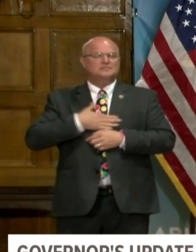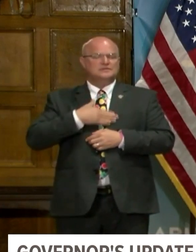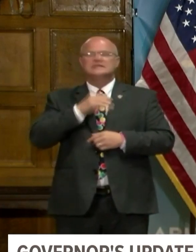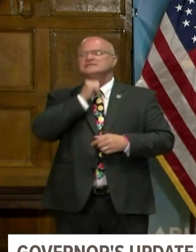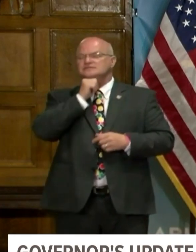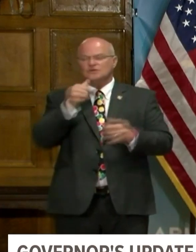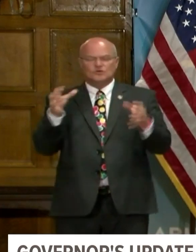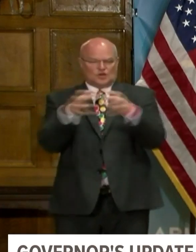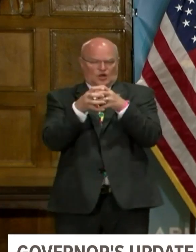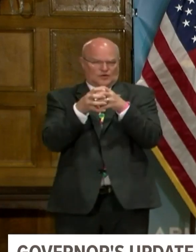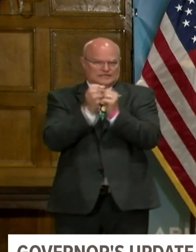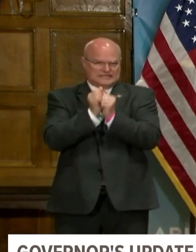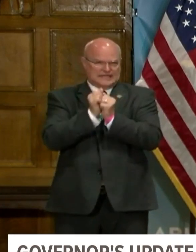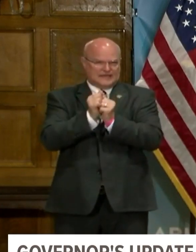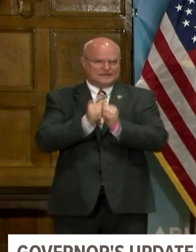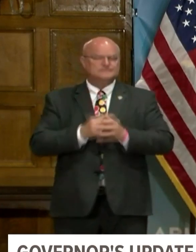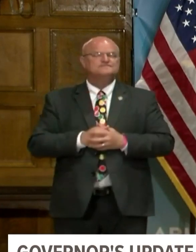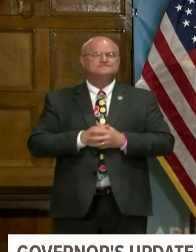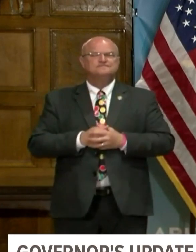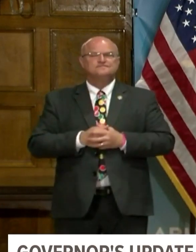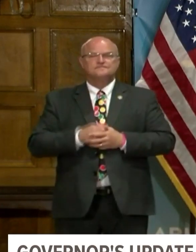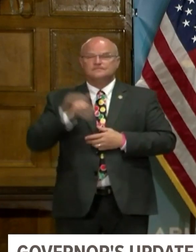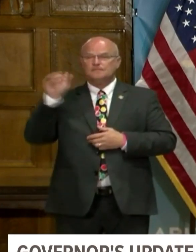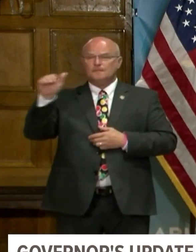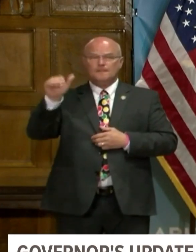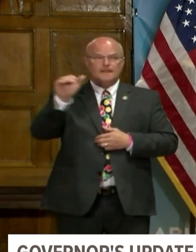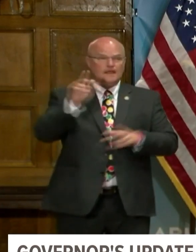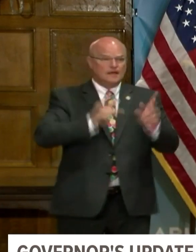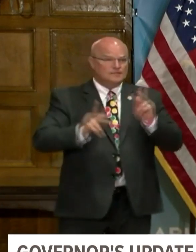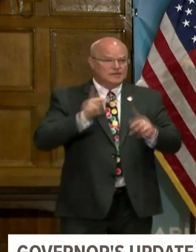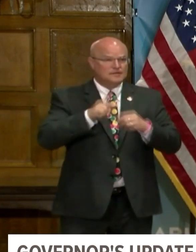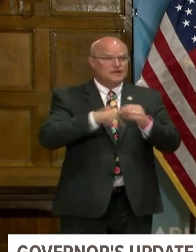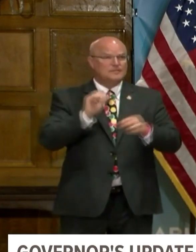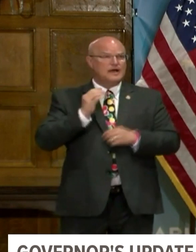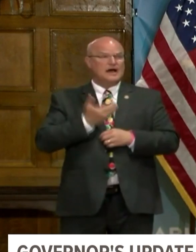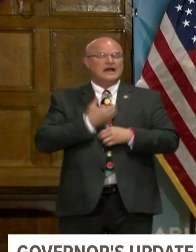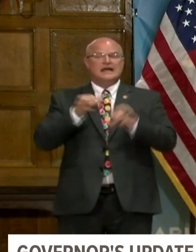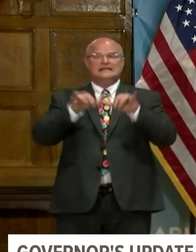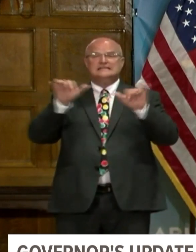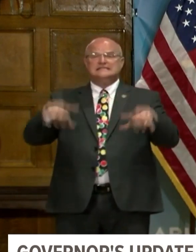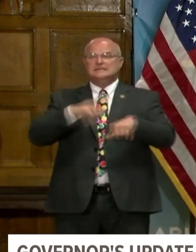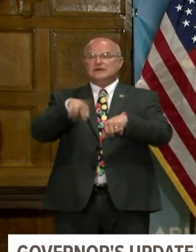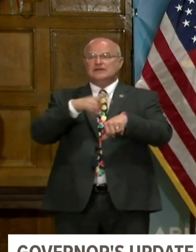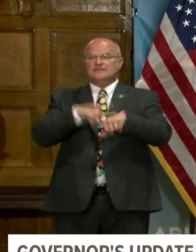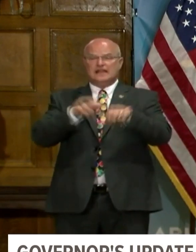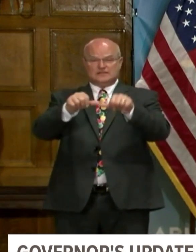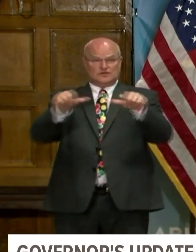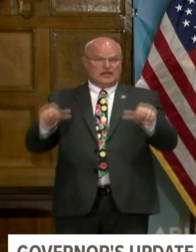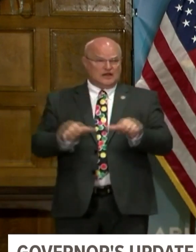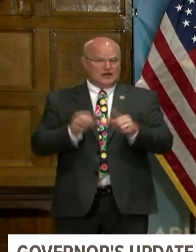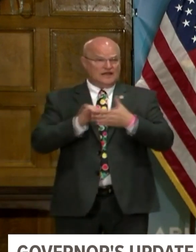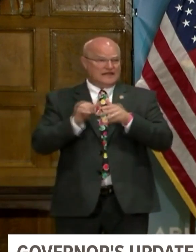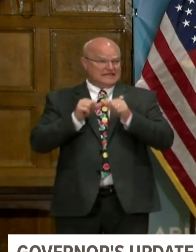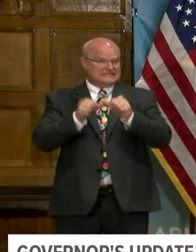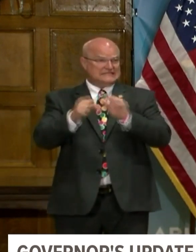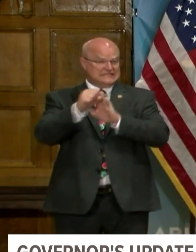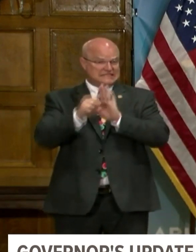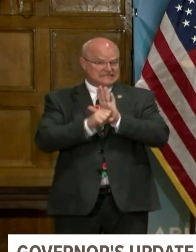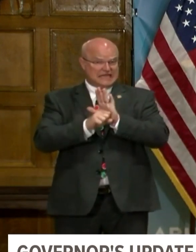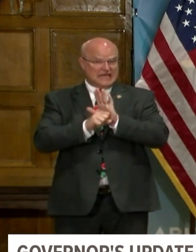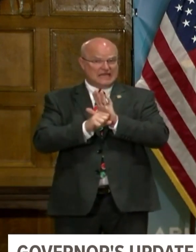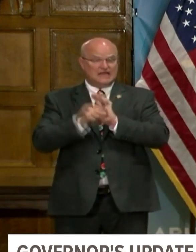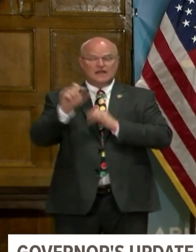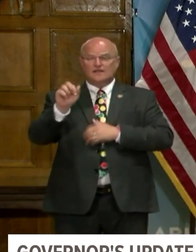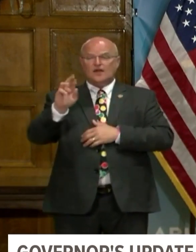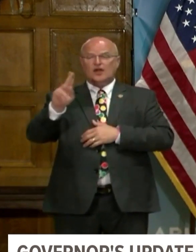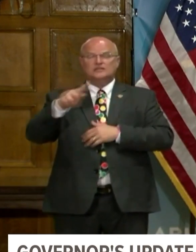congregating. I'd like to remind the public as well of our system of natural areas that exist in the state.